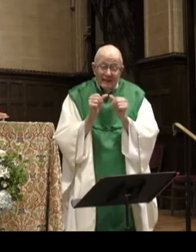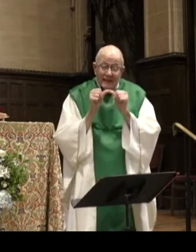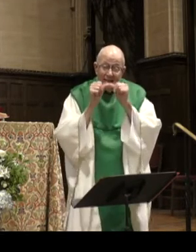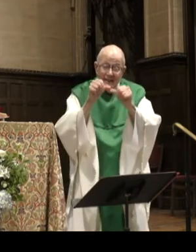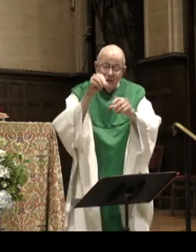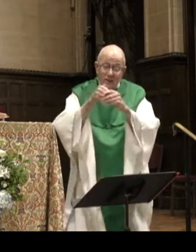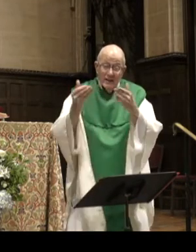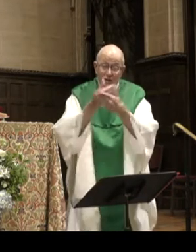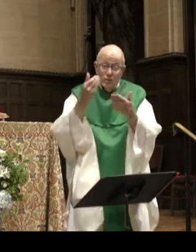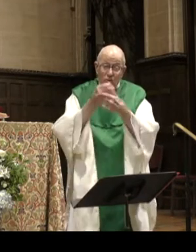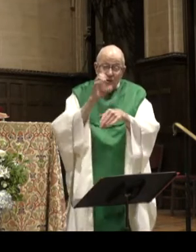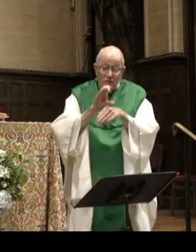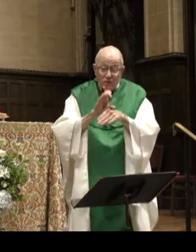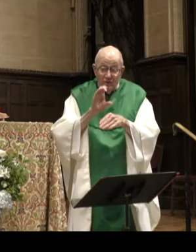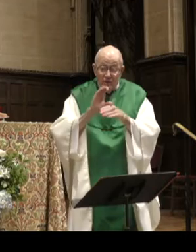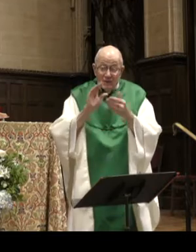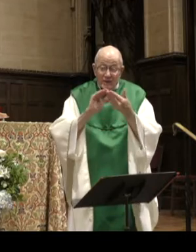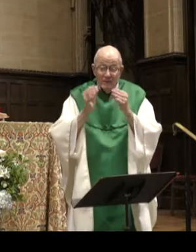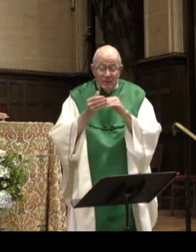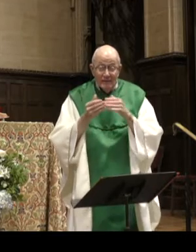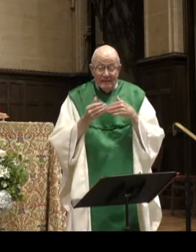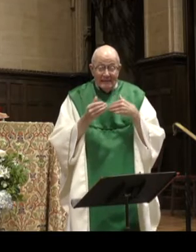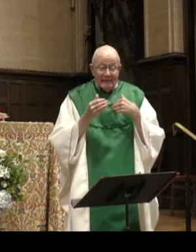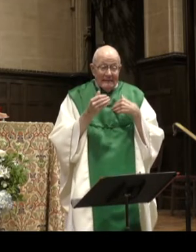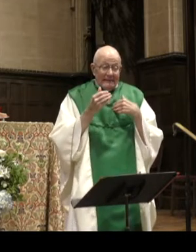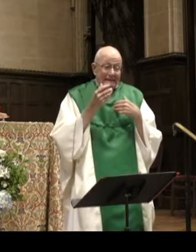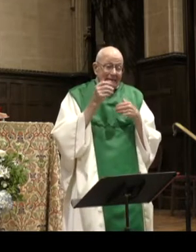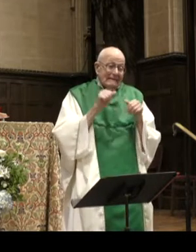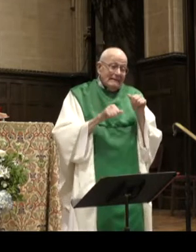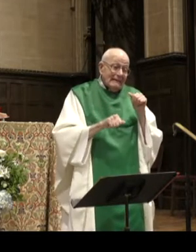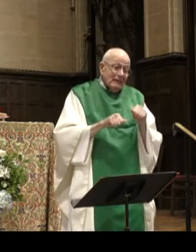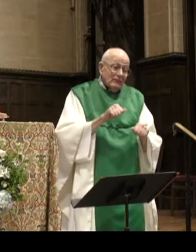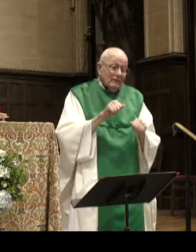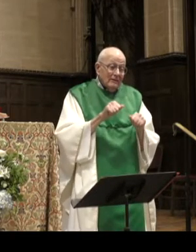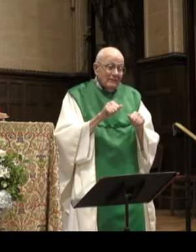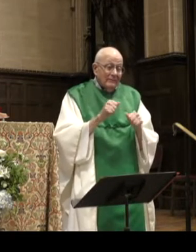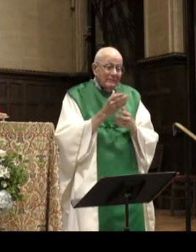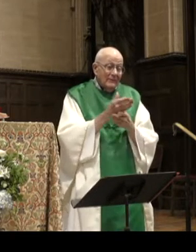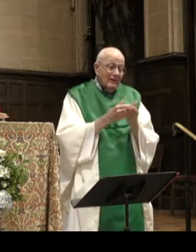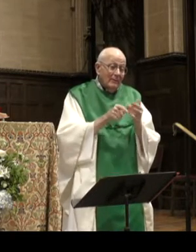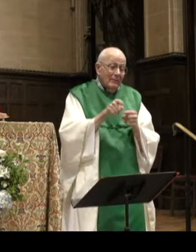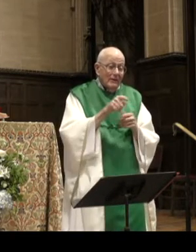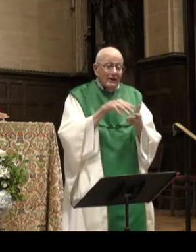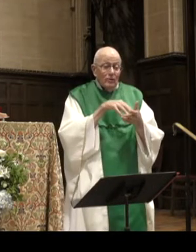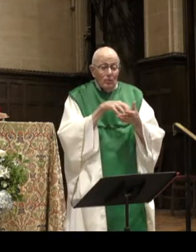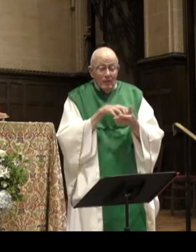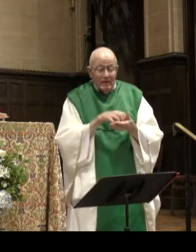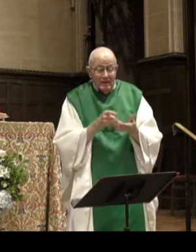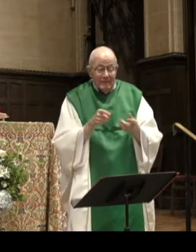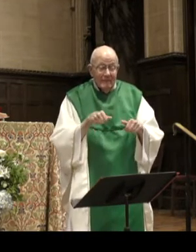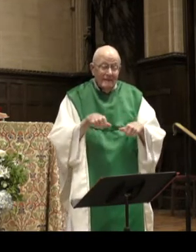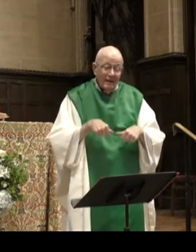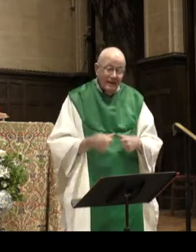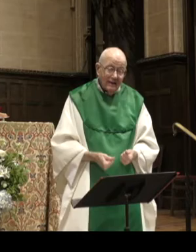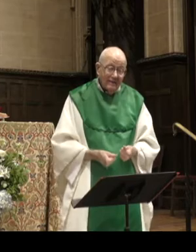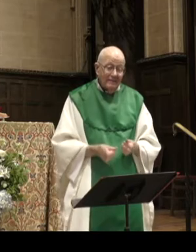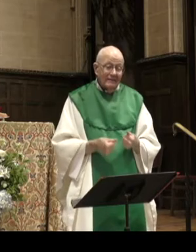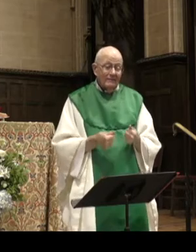Jesus continually into this new church community. But they were doubtful. Some of them were weak. They were